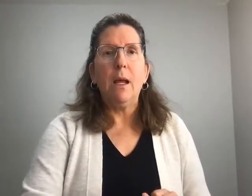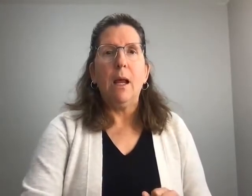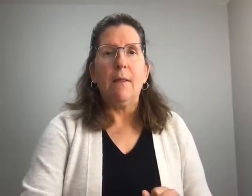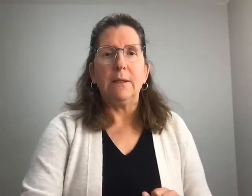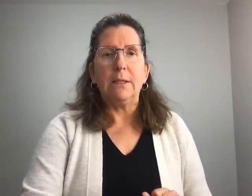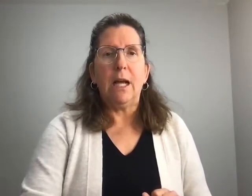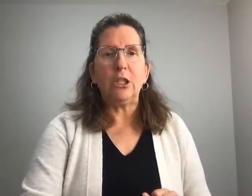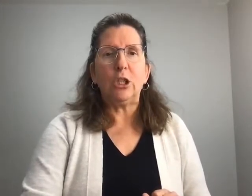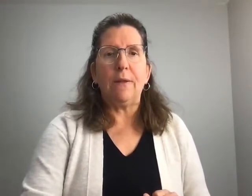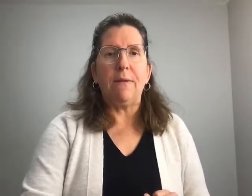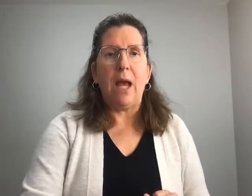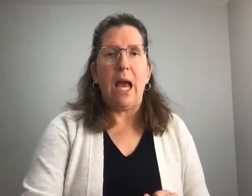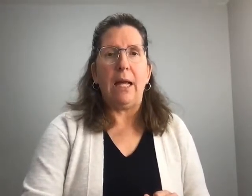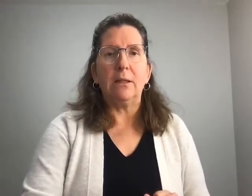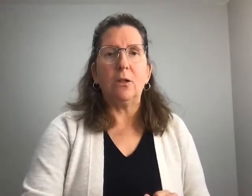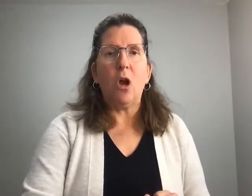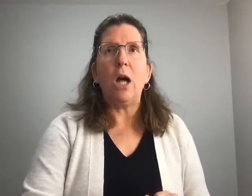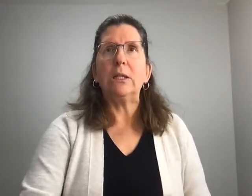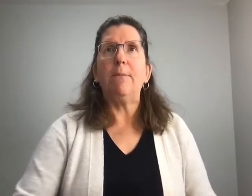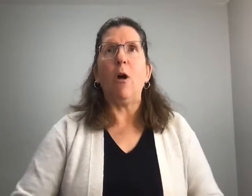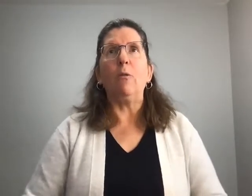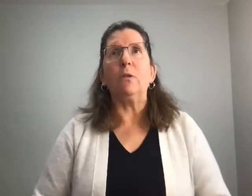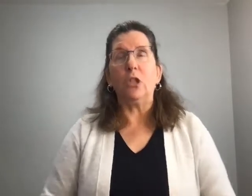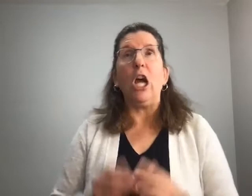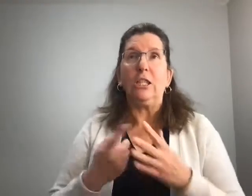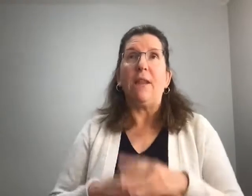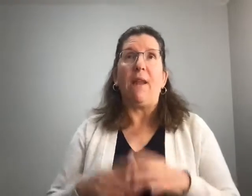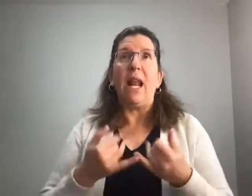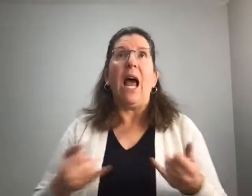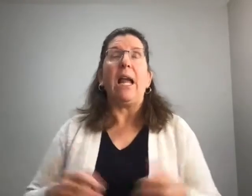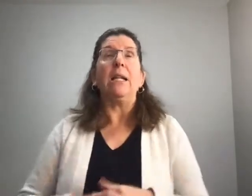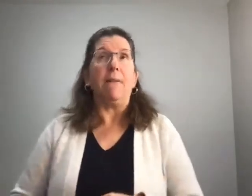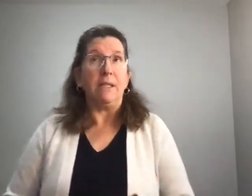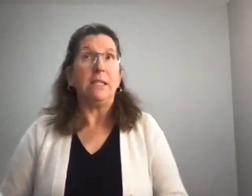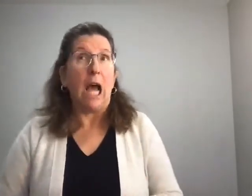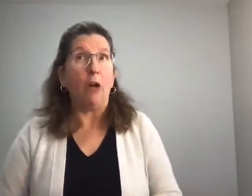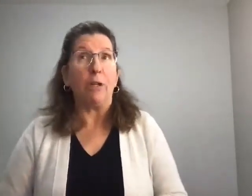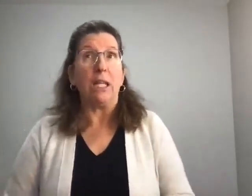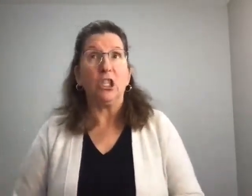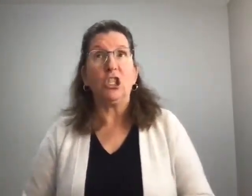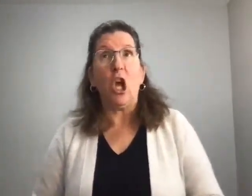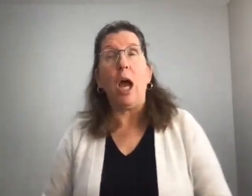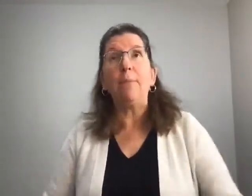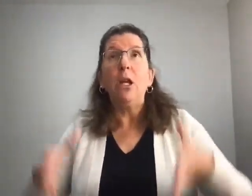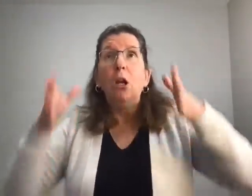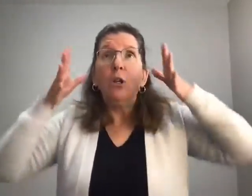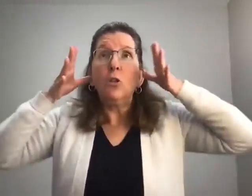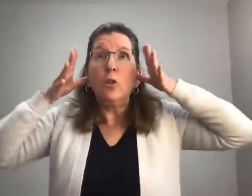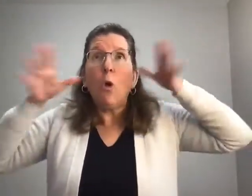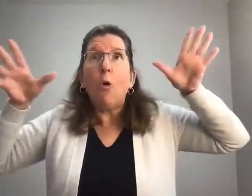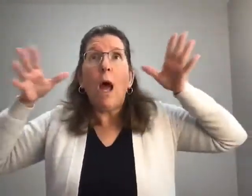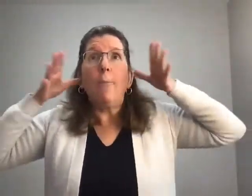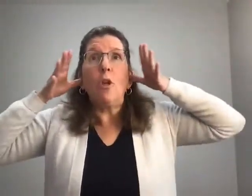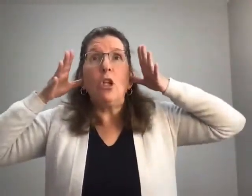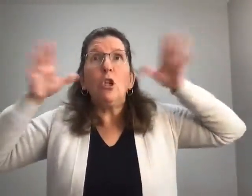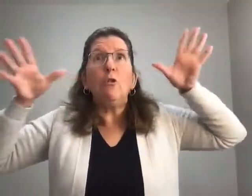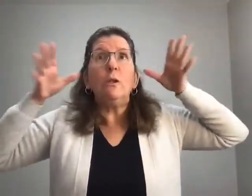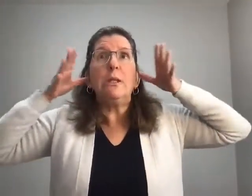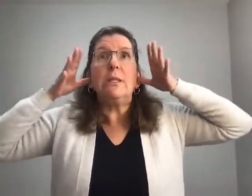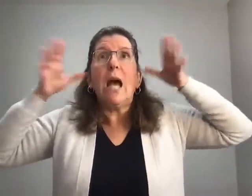the section that talks about, starts at the line, the sound has stopped. So I'm going to use the sign